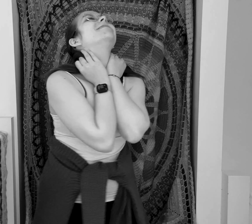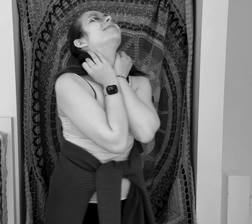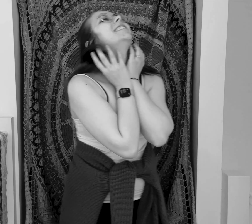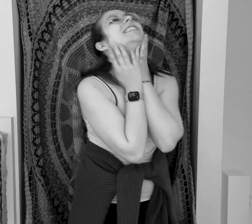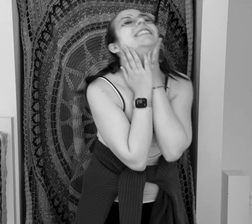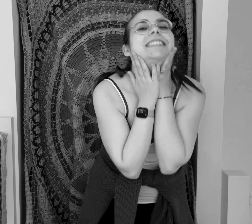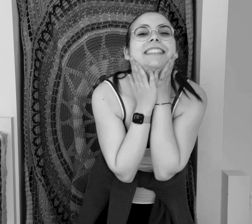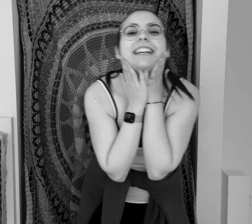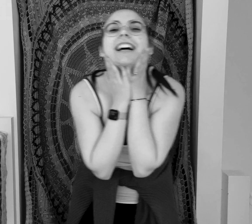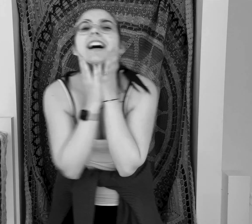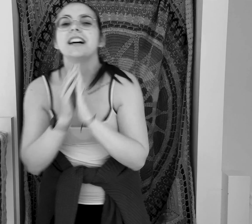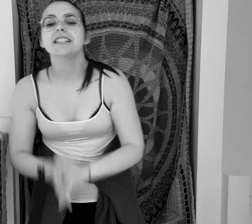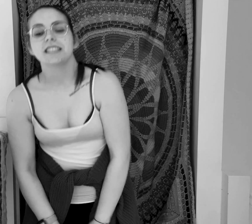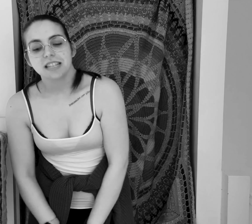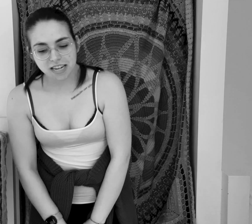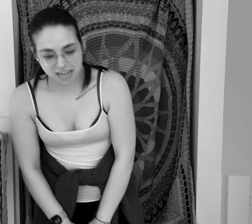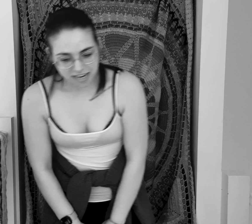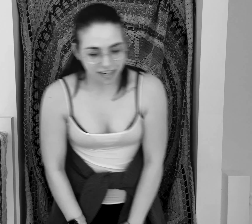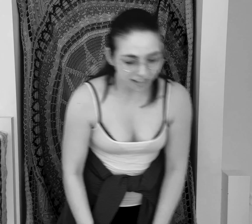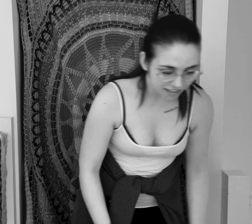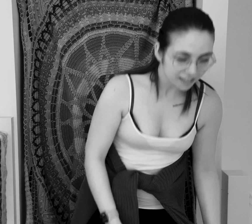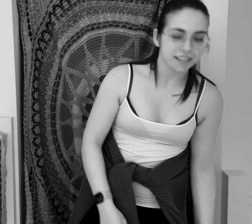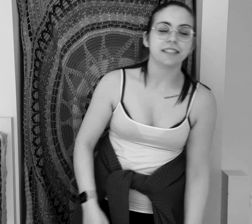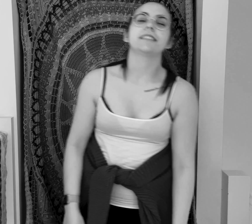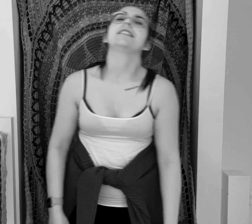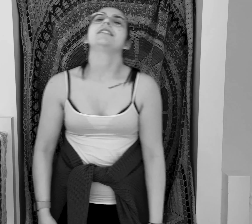To. To To